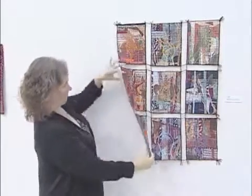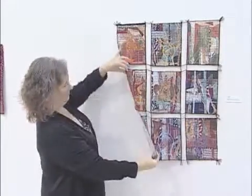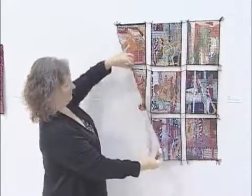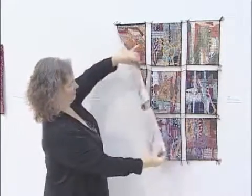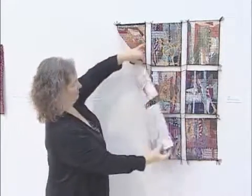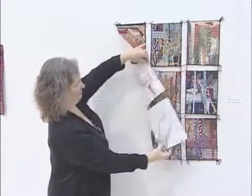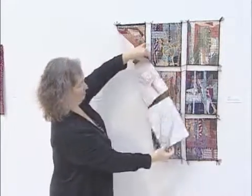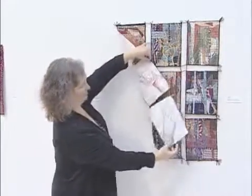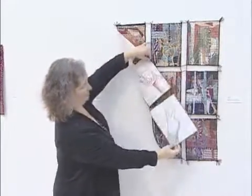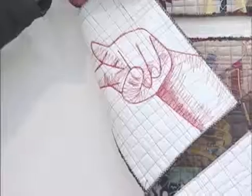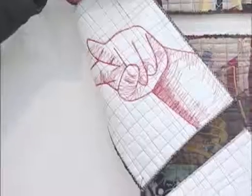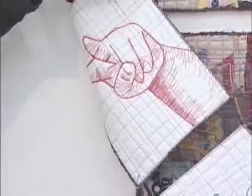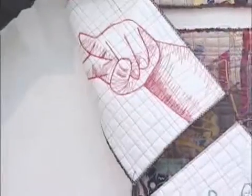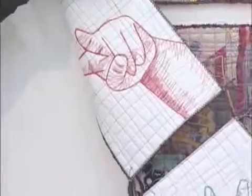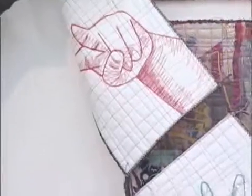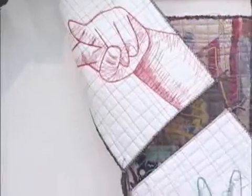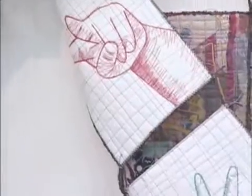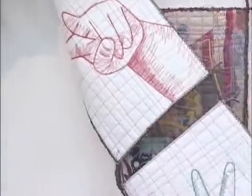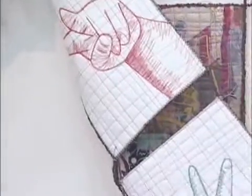what's on the back of each panel.